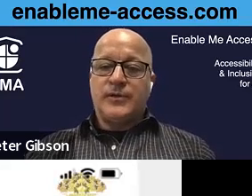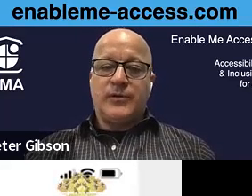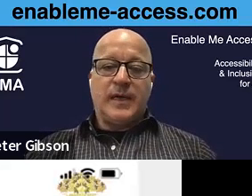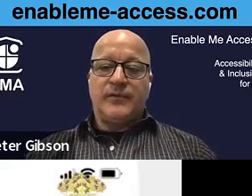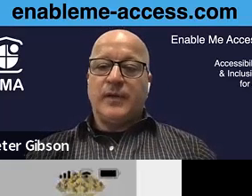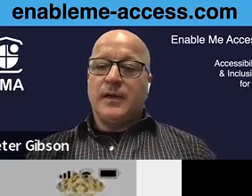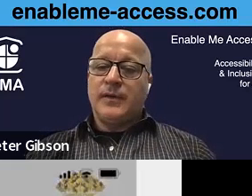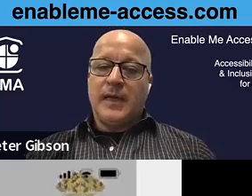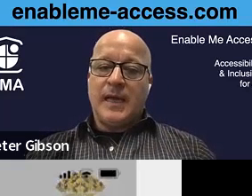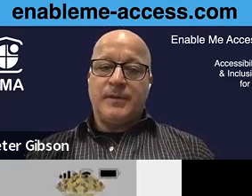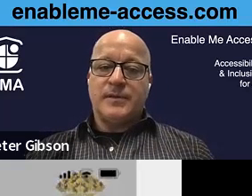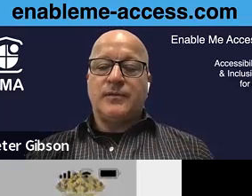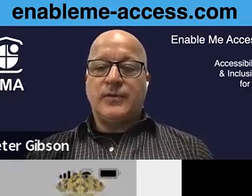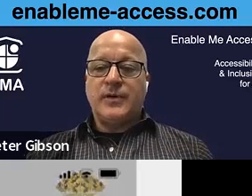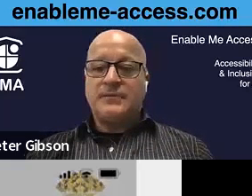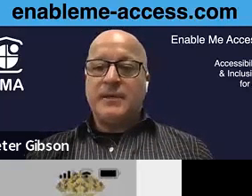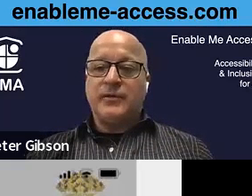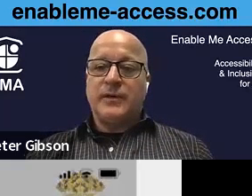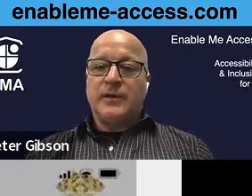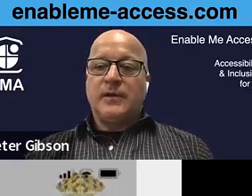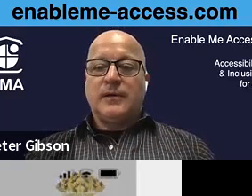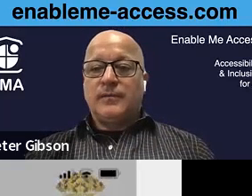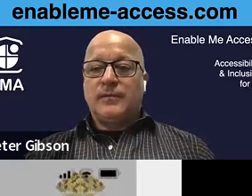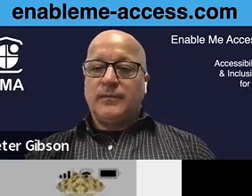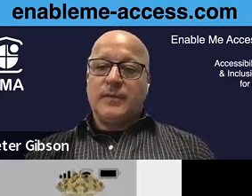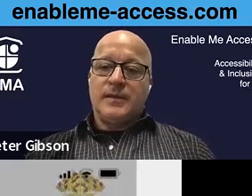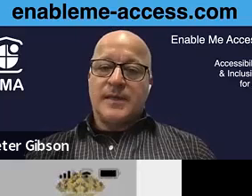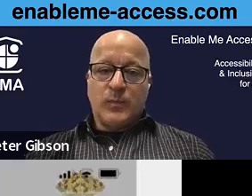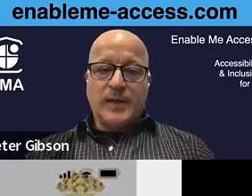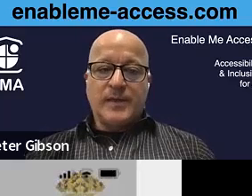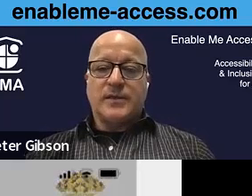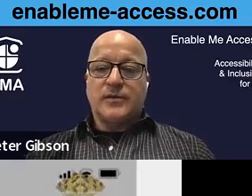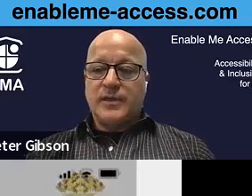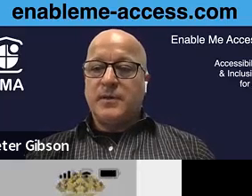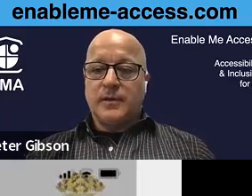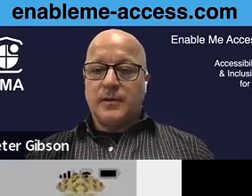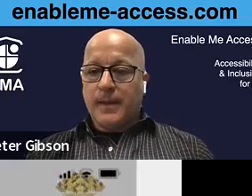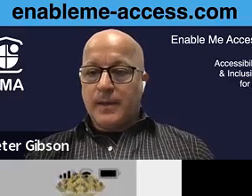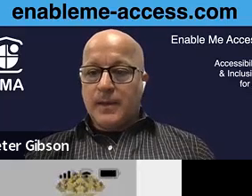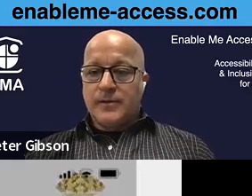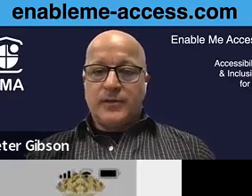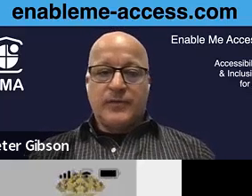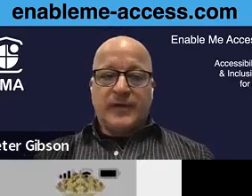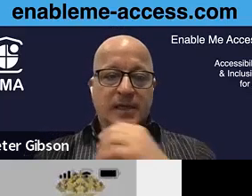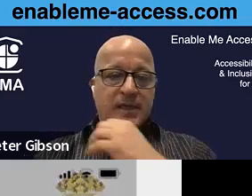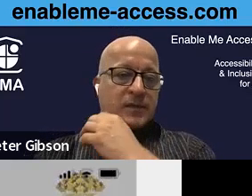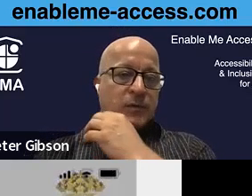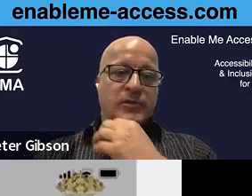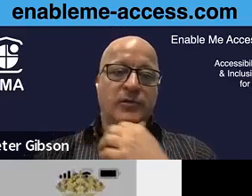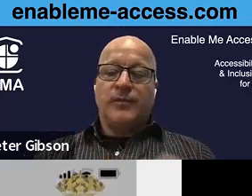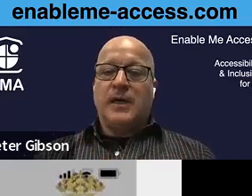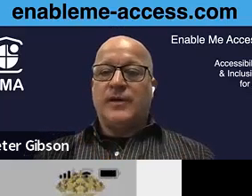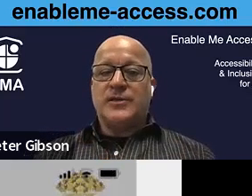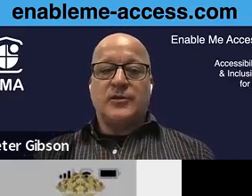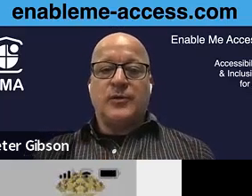but once you have, the app is reasonably good. In some ways, it's reasonably good. So the first thing is,